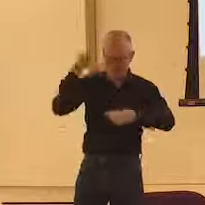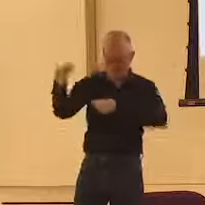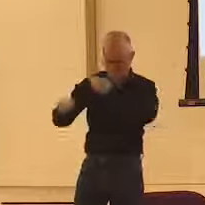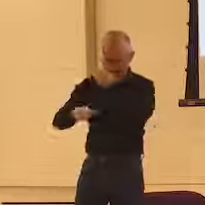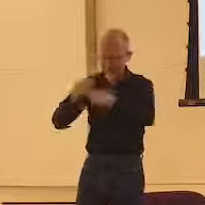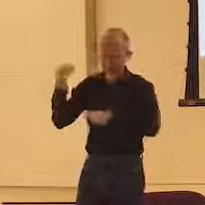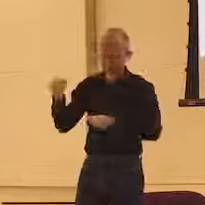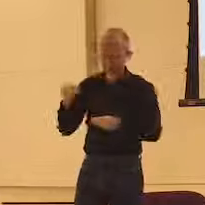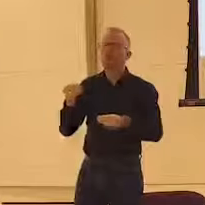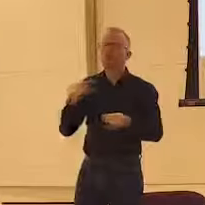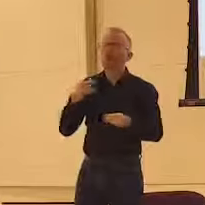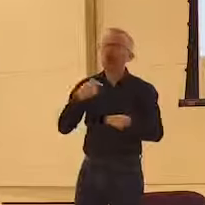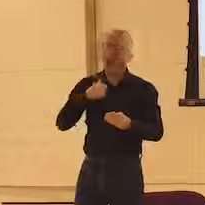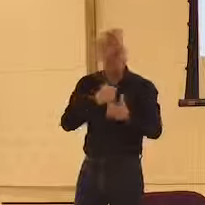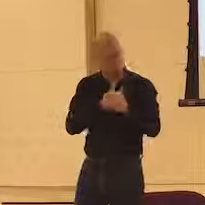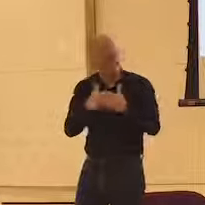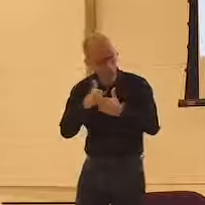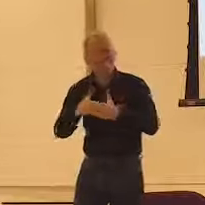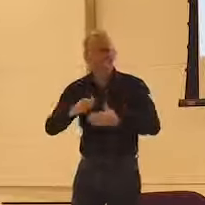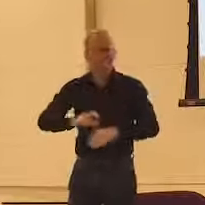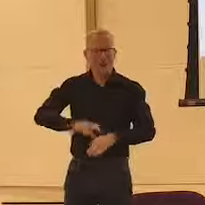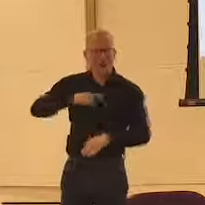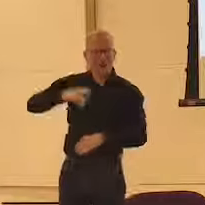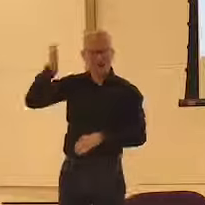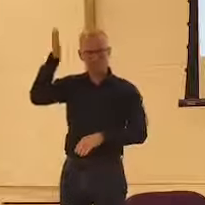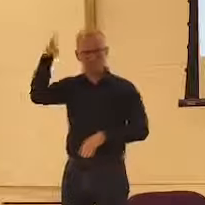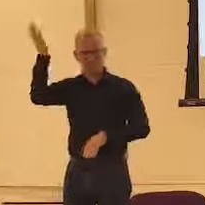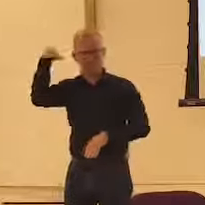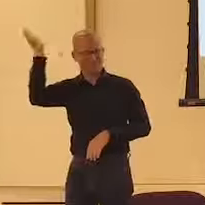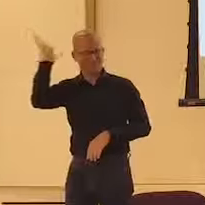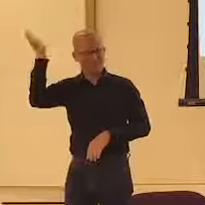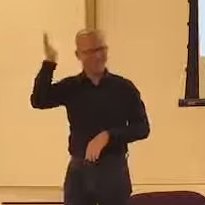independent guy, and I just wanted to share with you my experience.